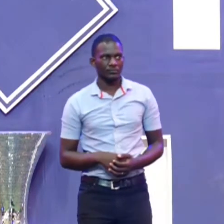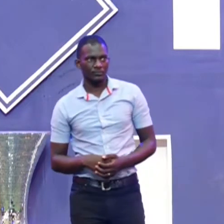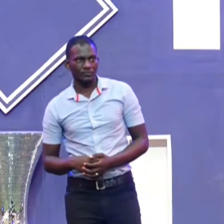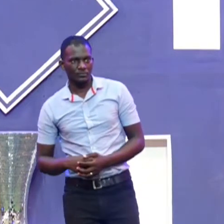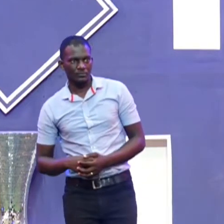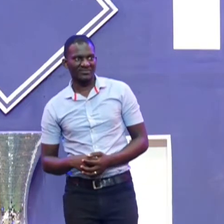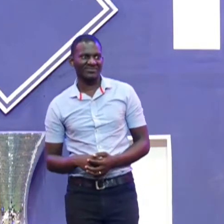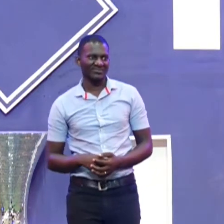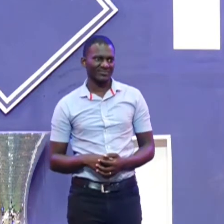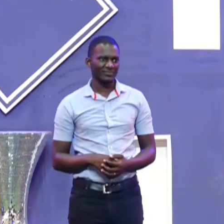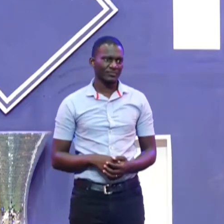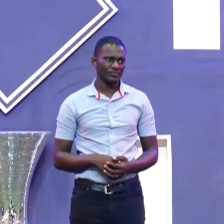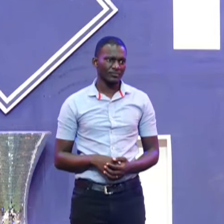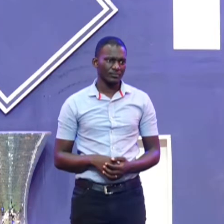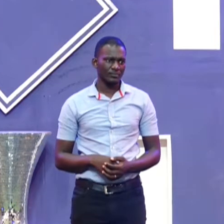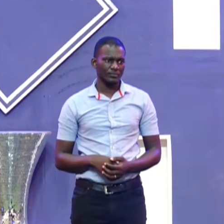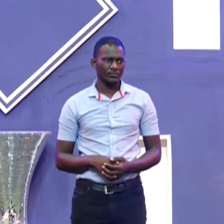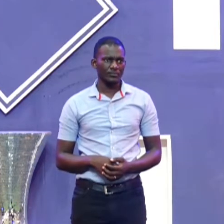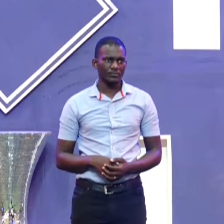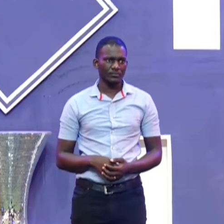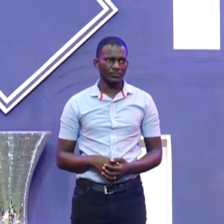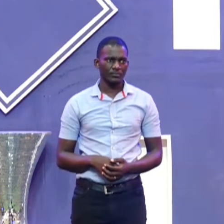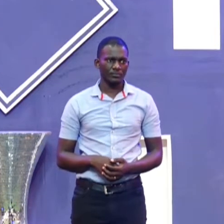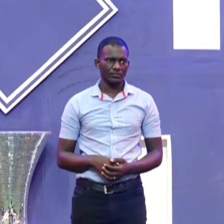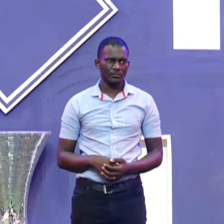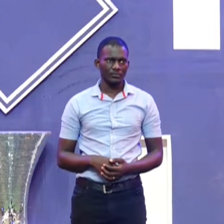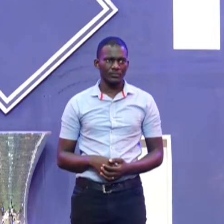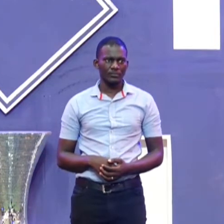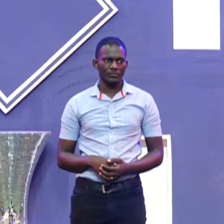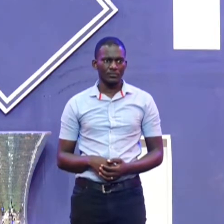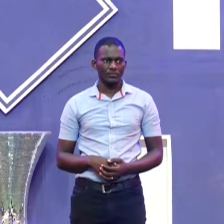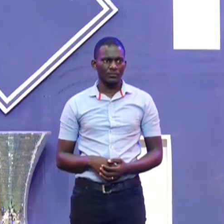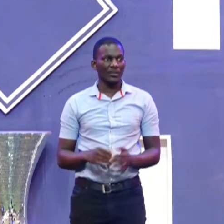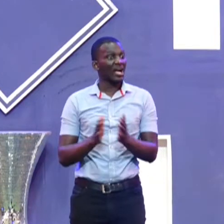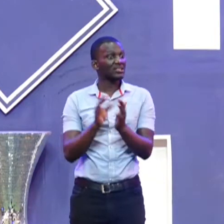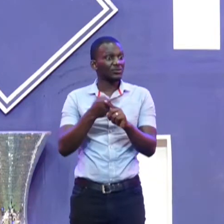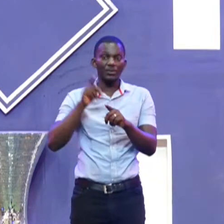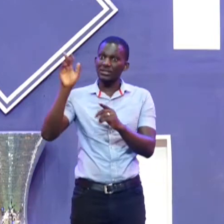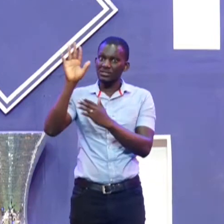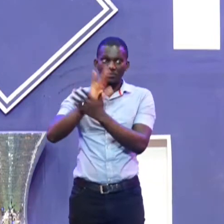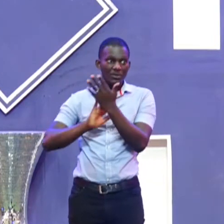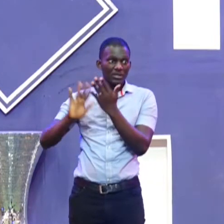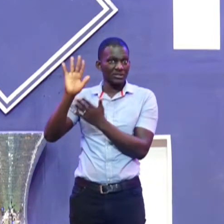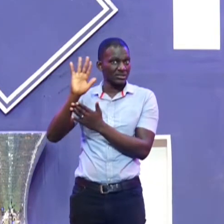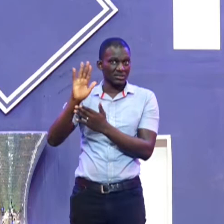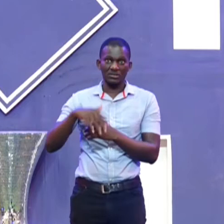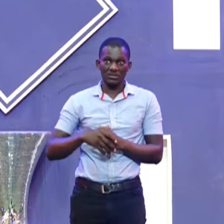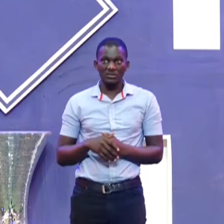all authority and ability was to originate from God. And it was originating from